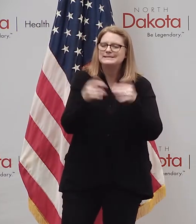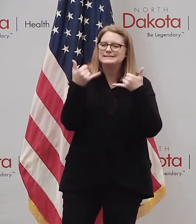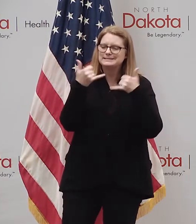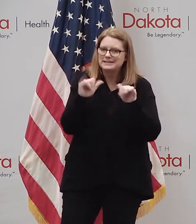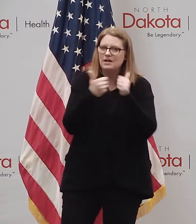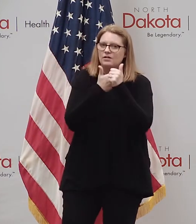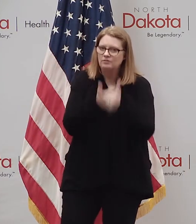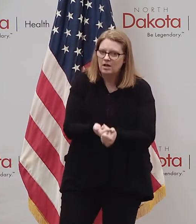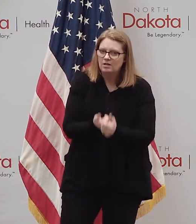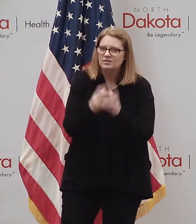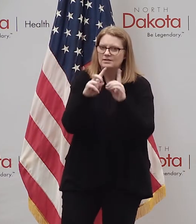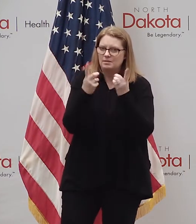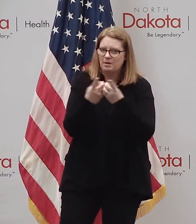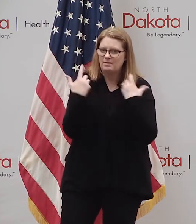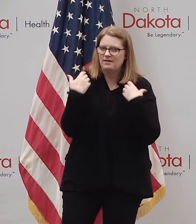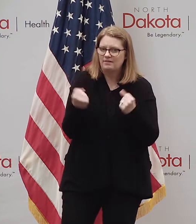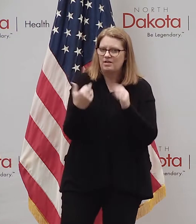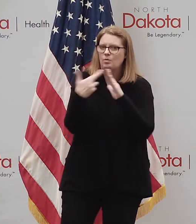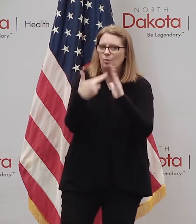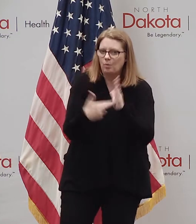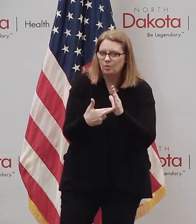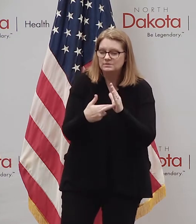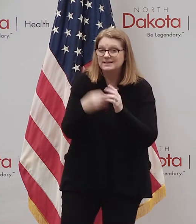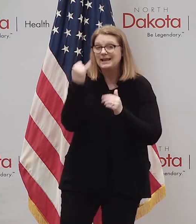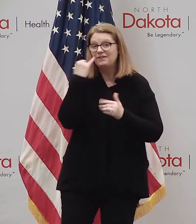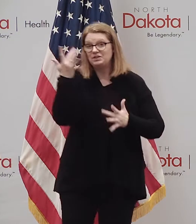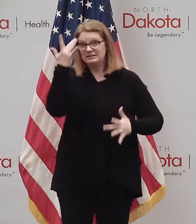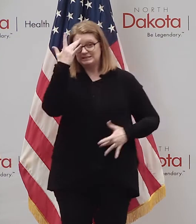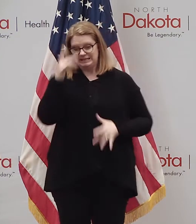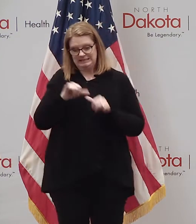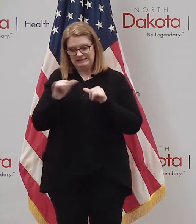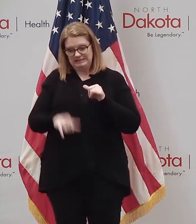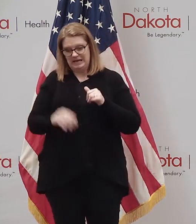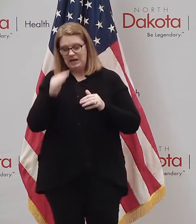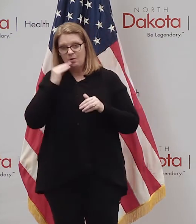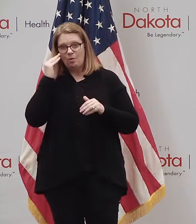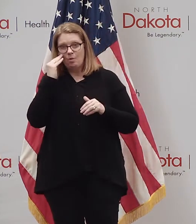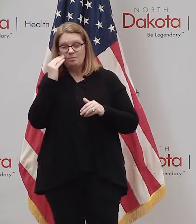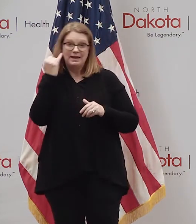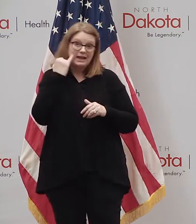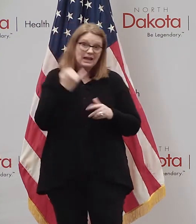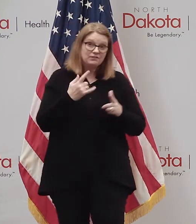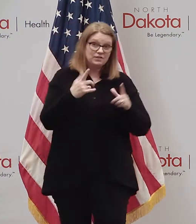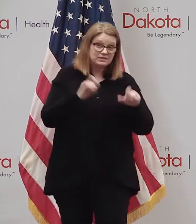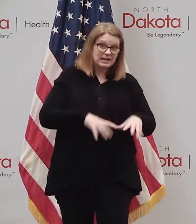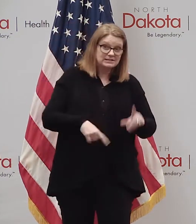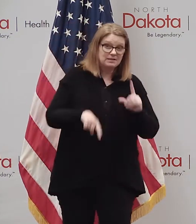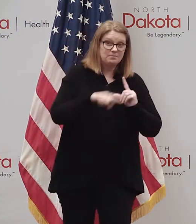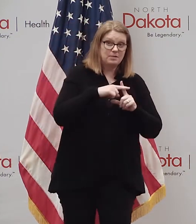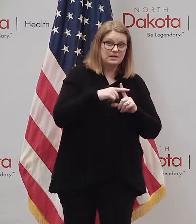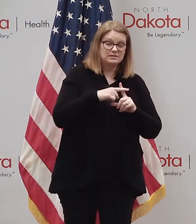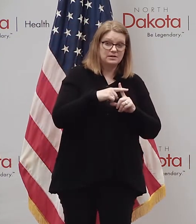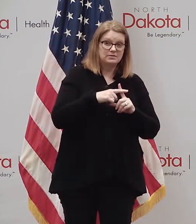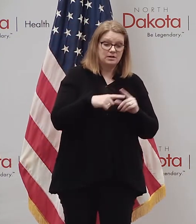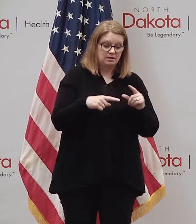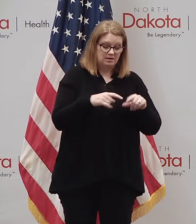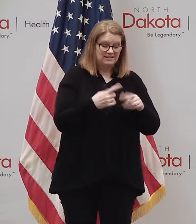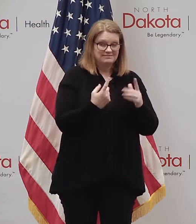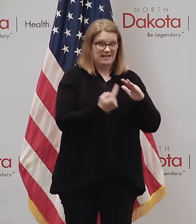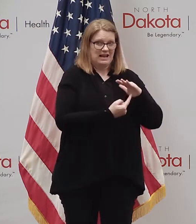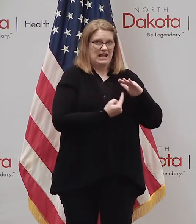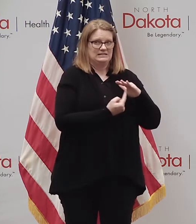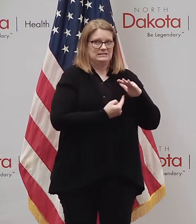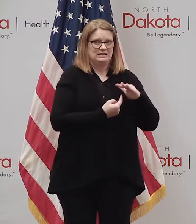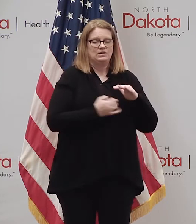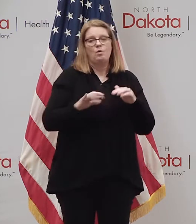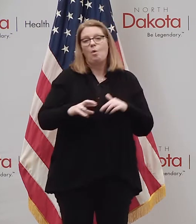recommendations of the Department of Health and stay home when you're sick and self-isolate when you've tested positive, or quarantine if you've come in contact